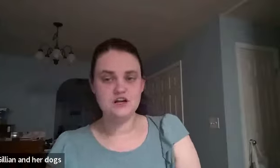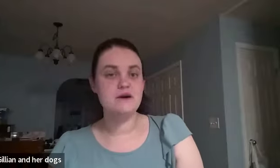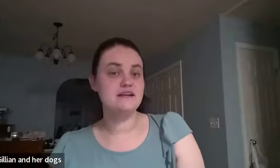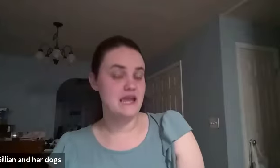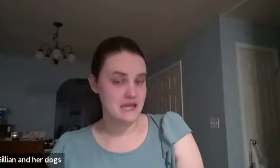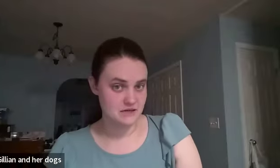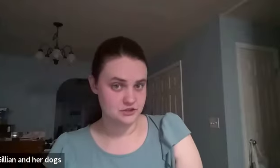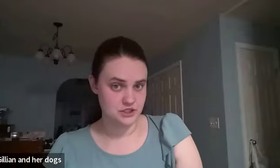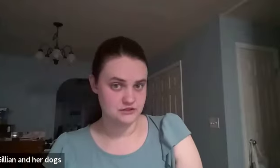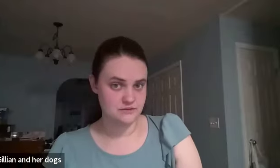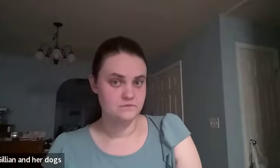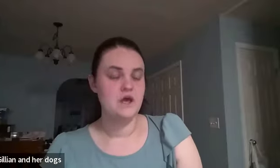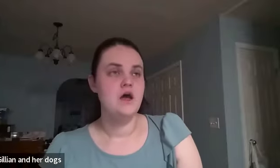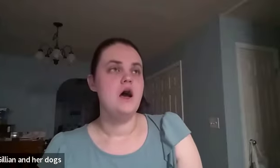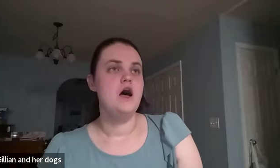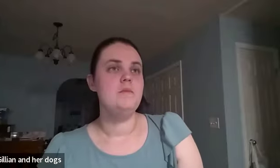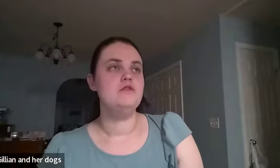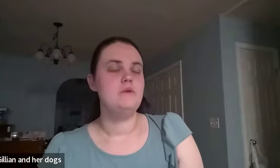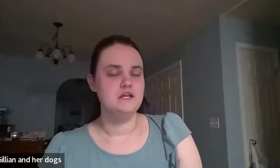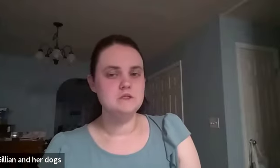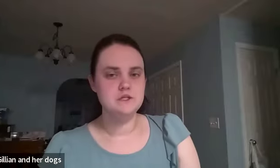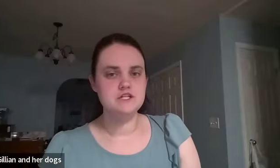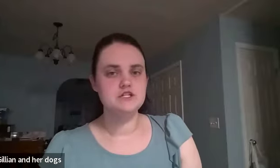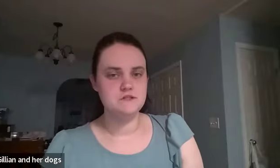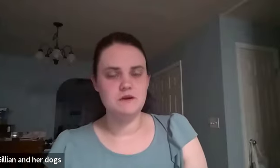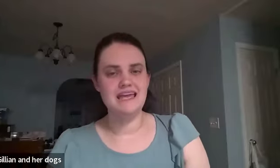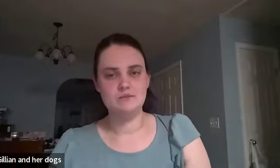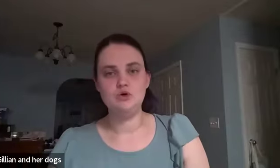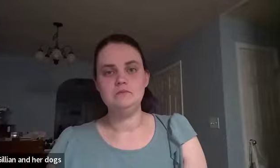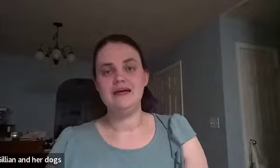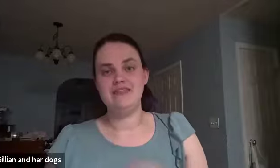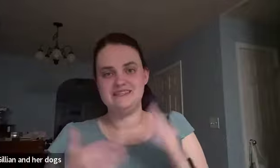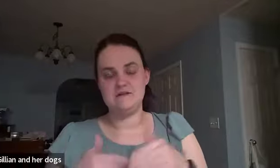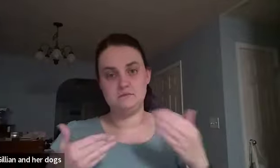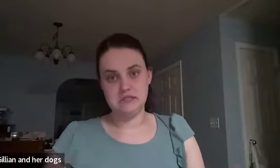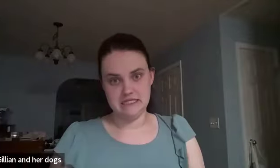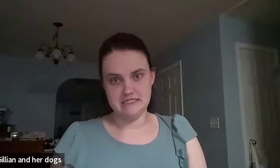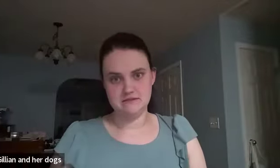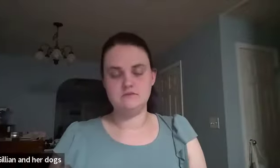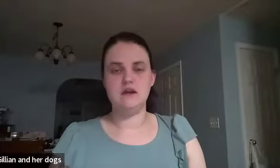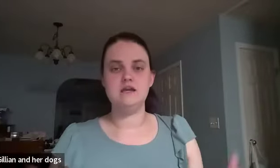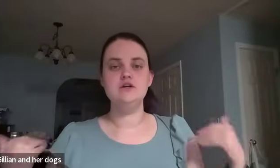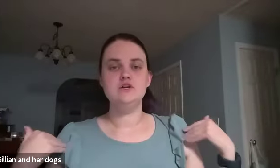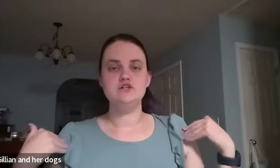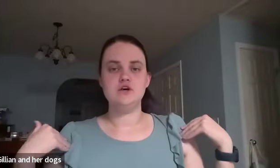talking about an animal shelter, the way you would do it is you would do animal and then the sign for place. Okay.